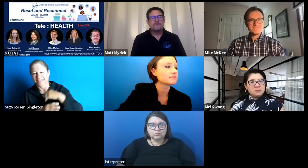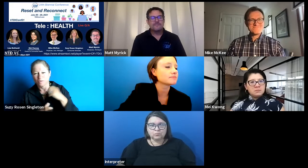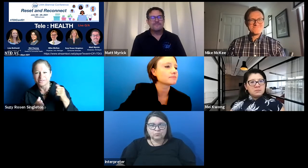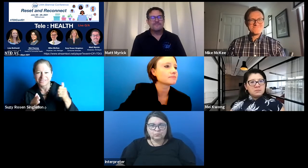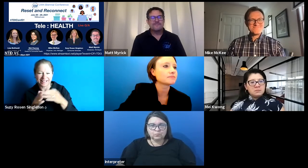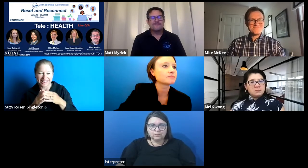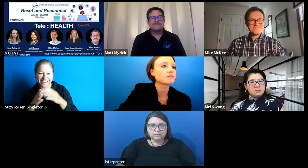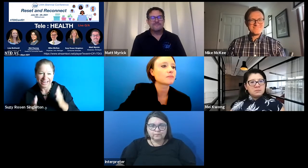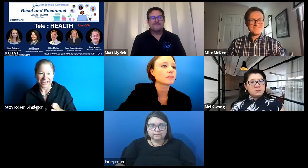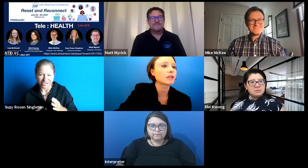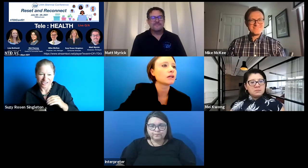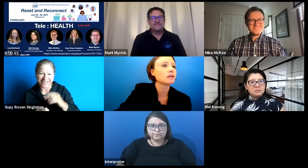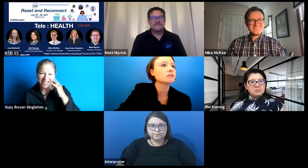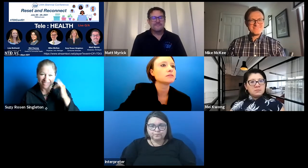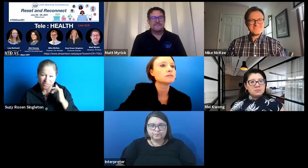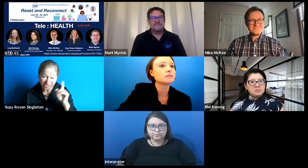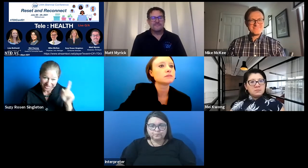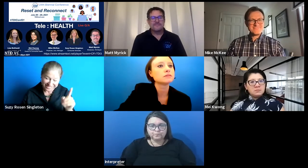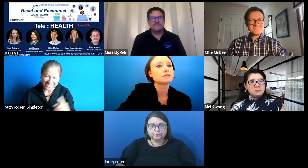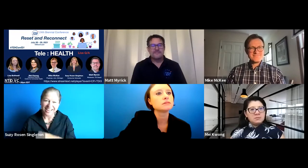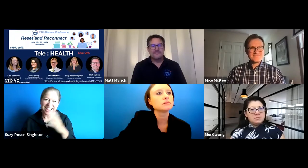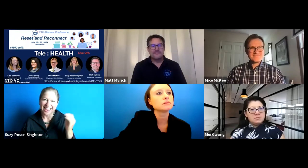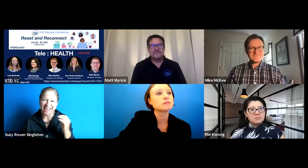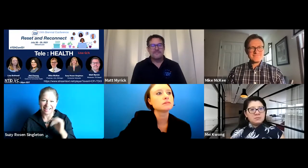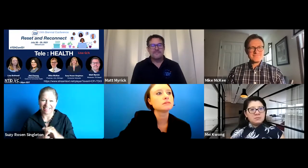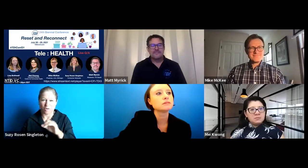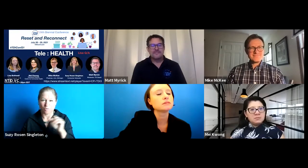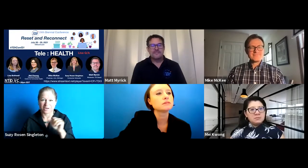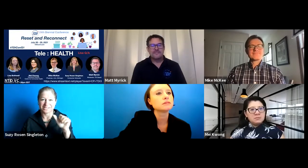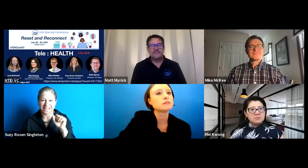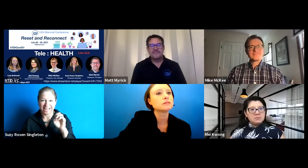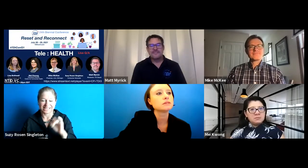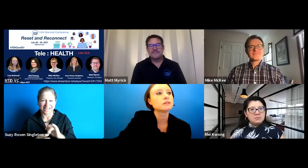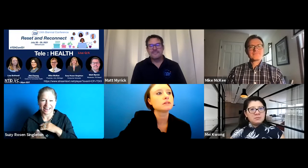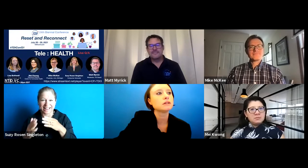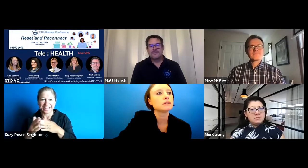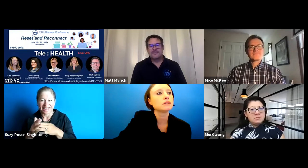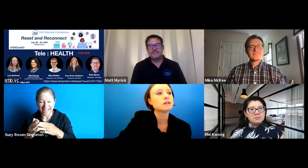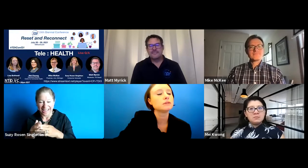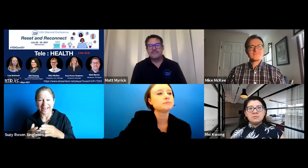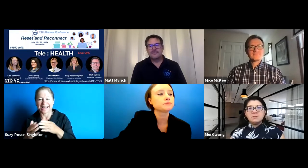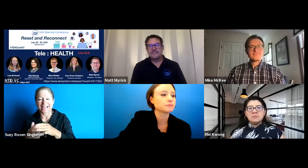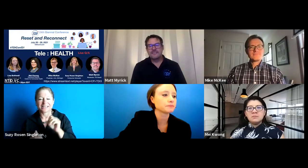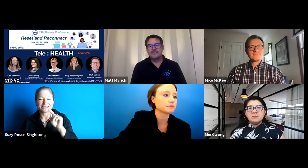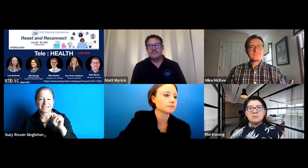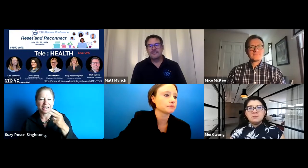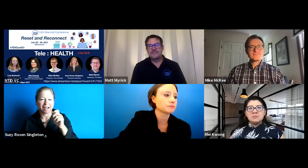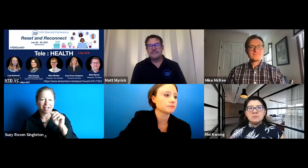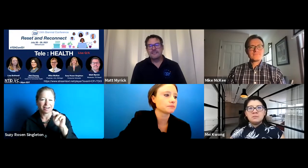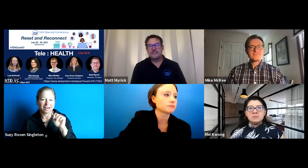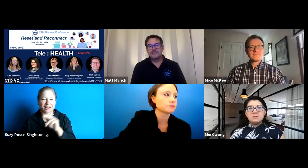Once upon a time, I was a litigator in California, and there was a case that